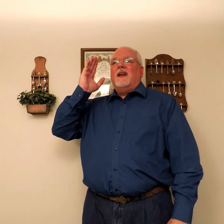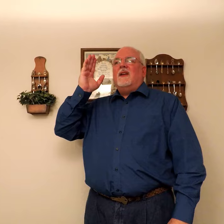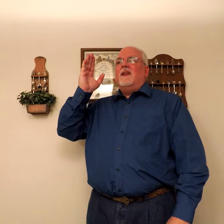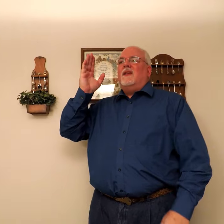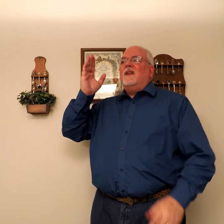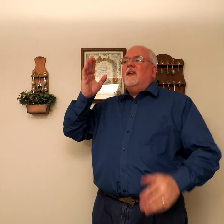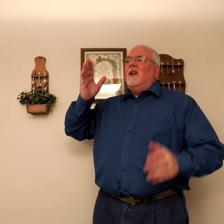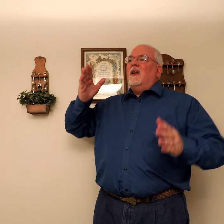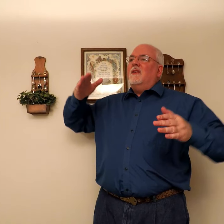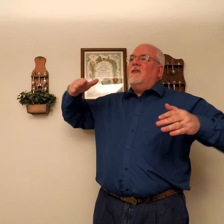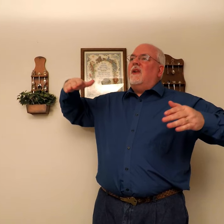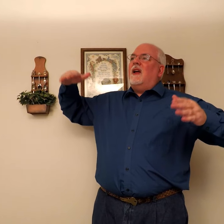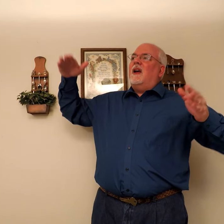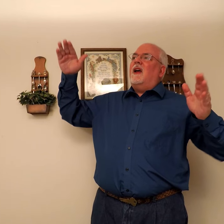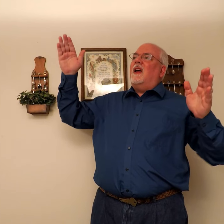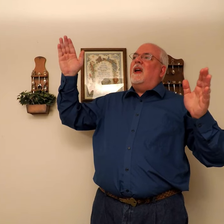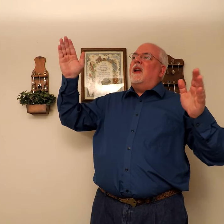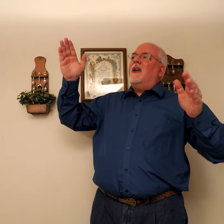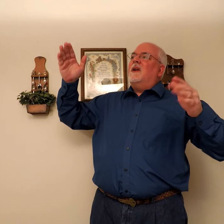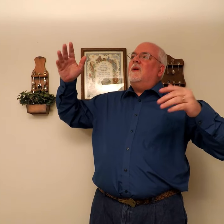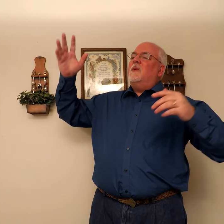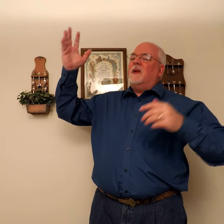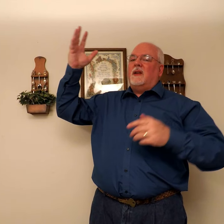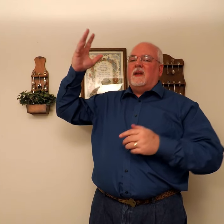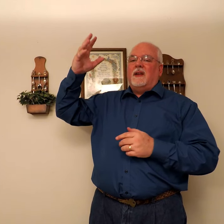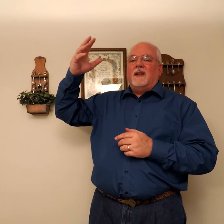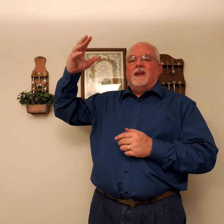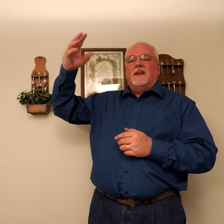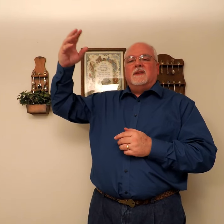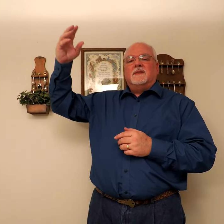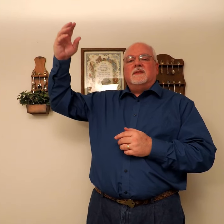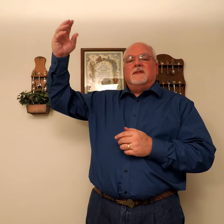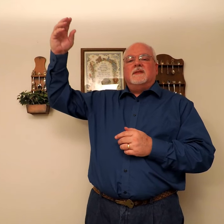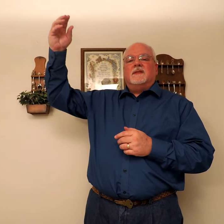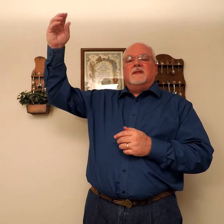I'll fly away